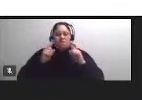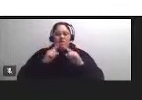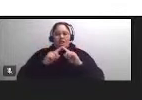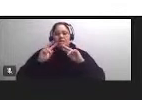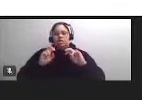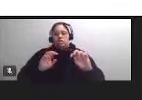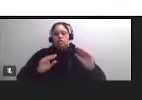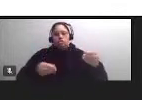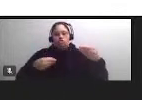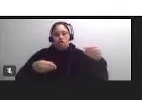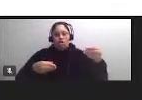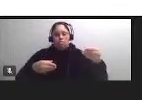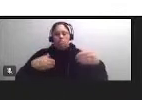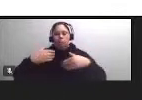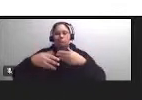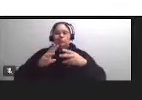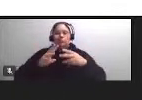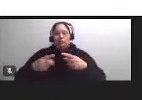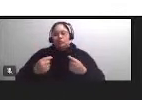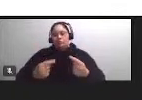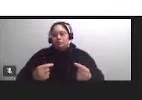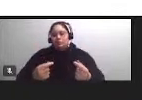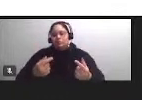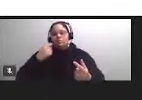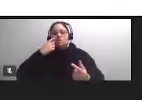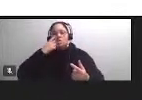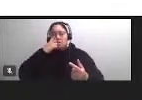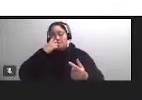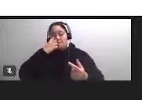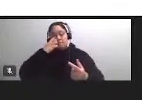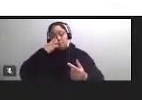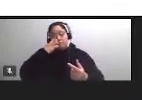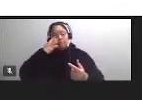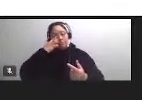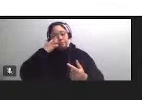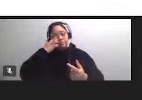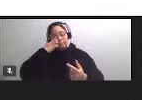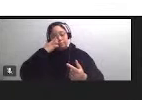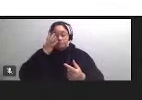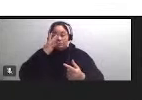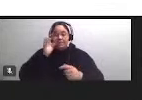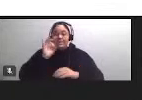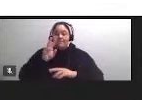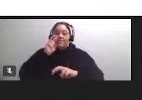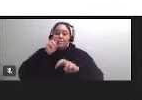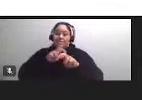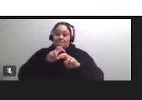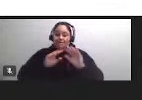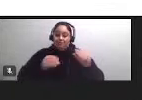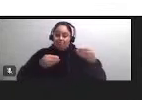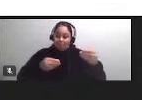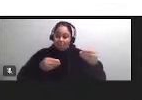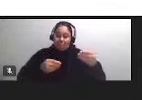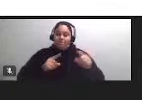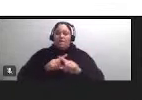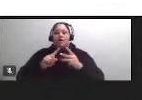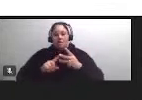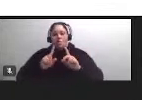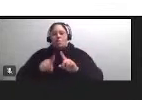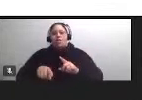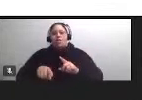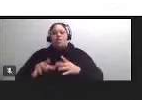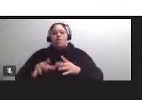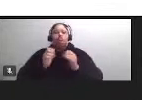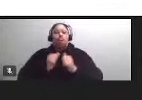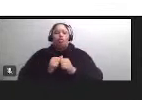research documentation if it's required. And then they will do a workshop with the